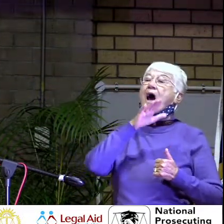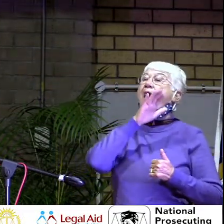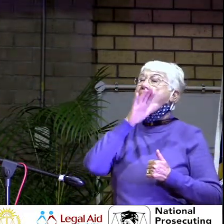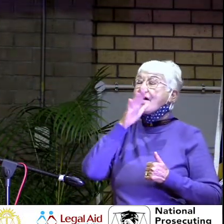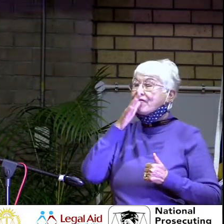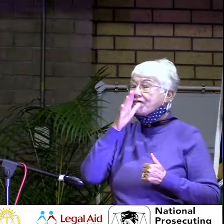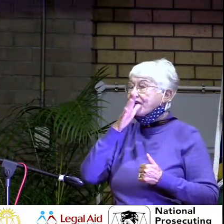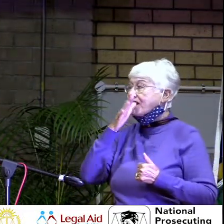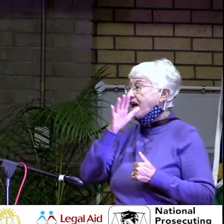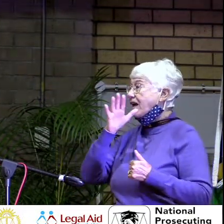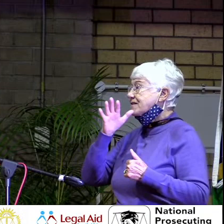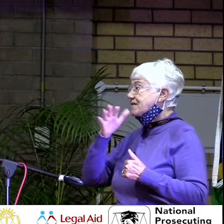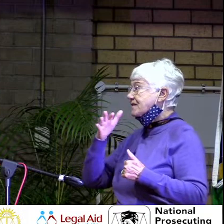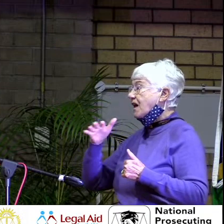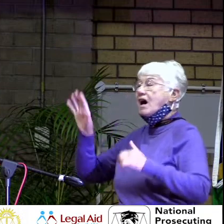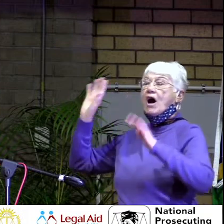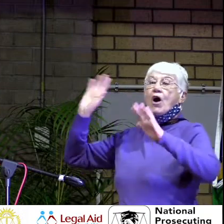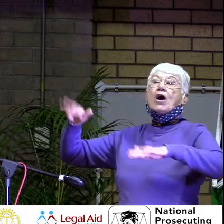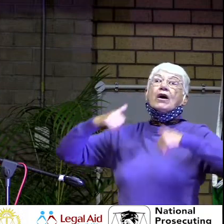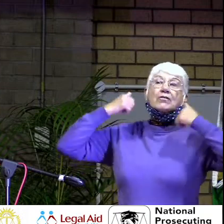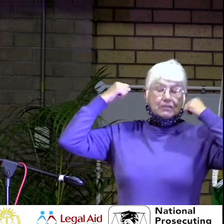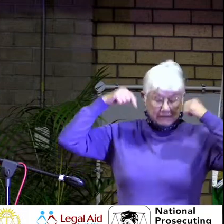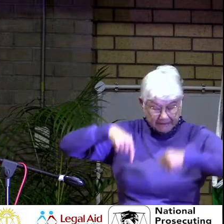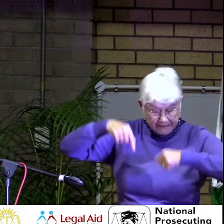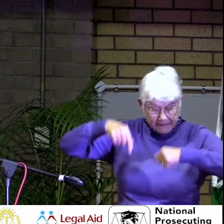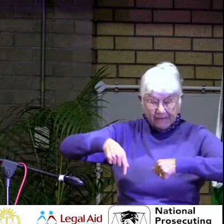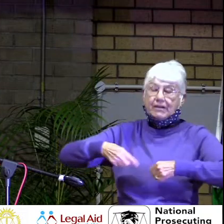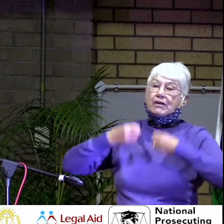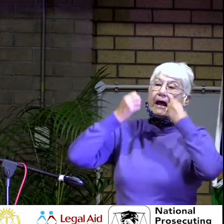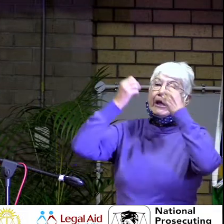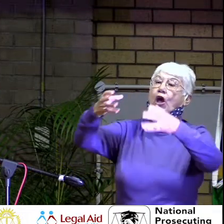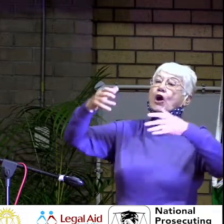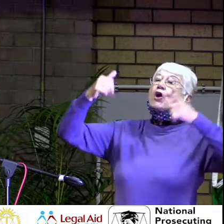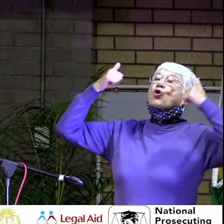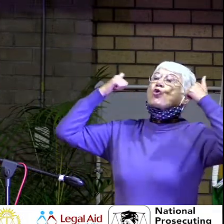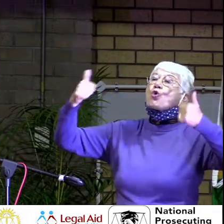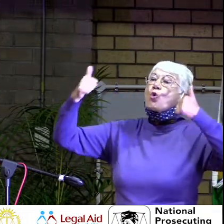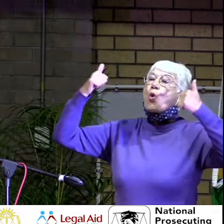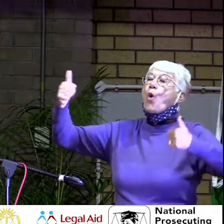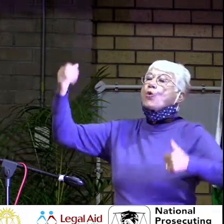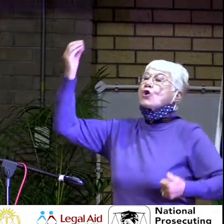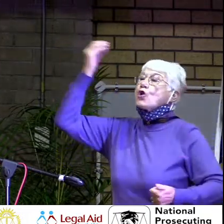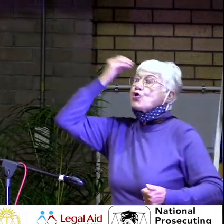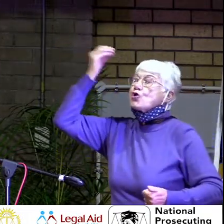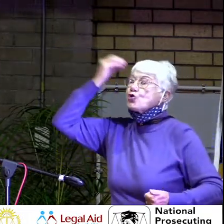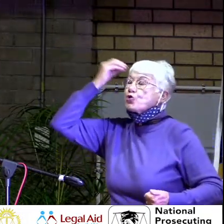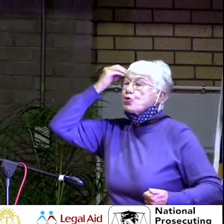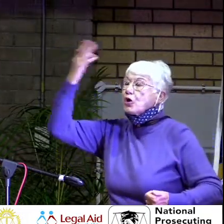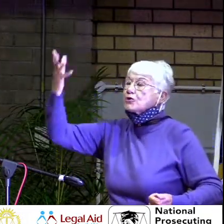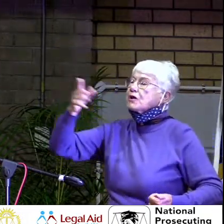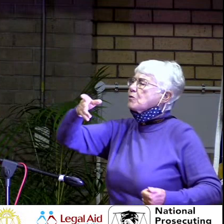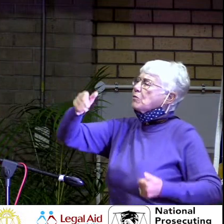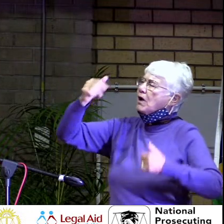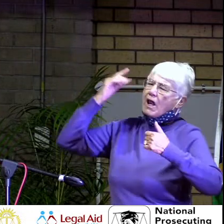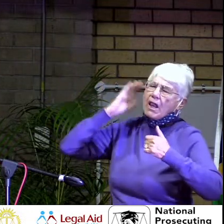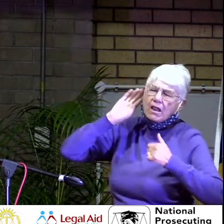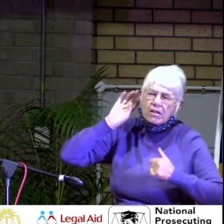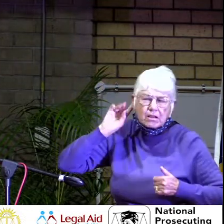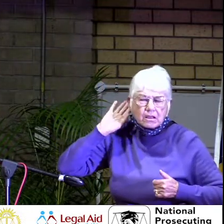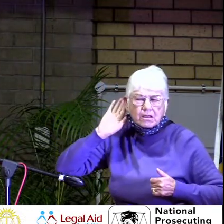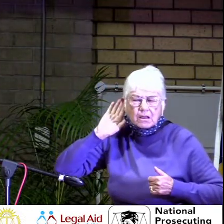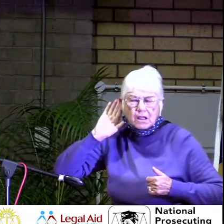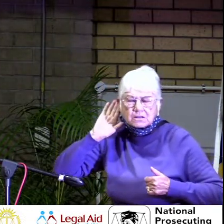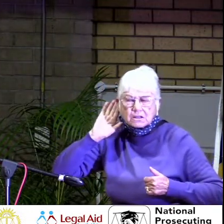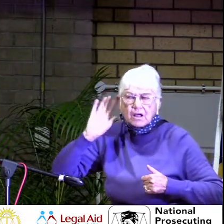goeie nuus vir julle om te sê. So ek pla dat julle moet baie mooi luister, because he will